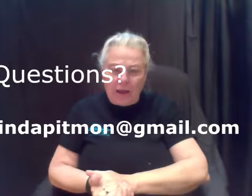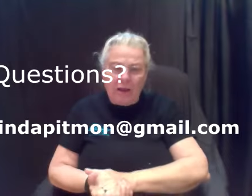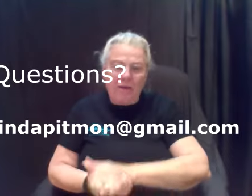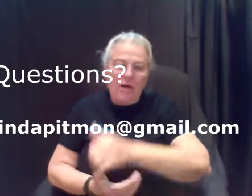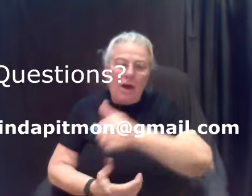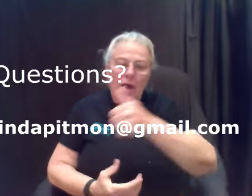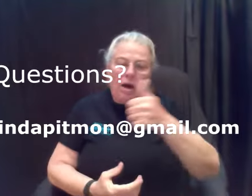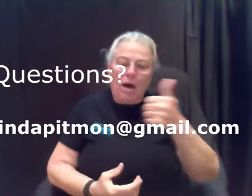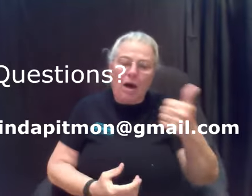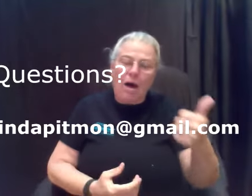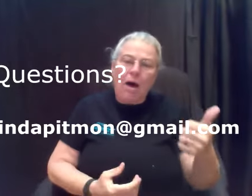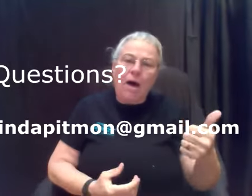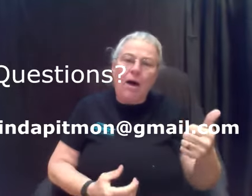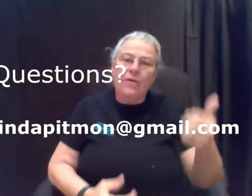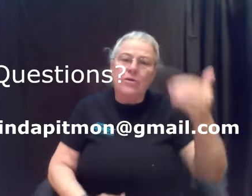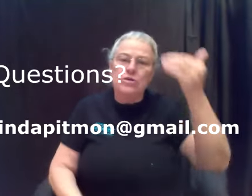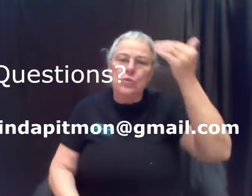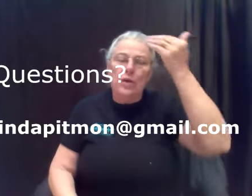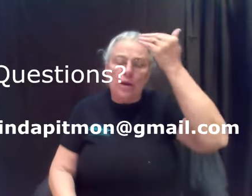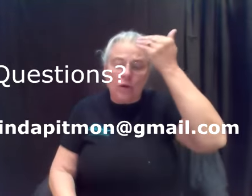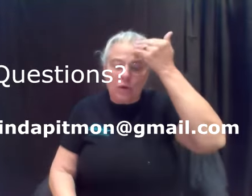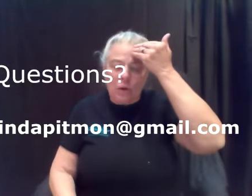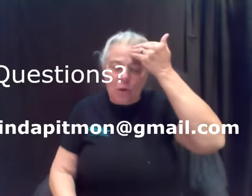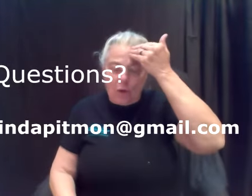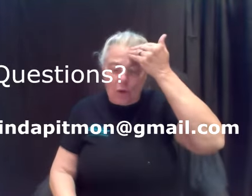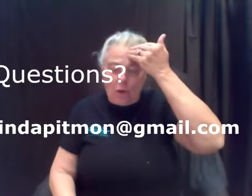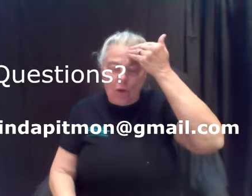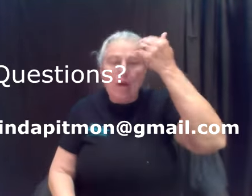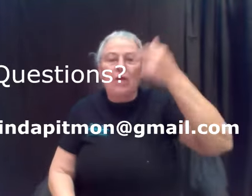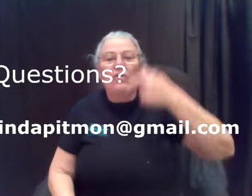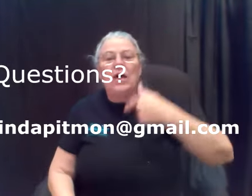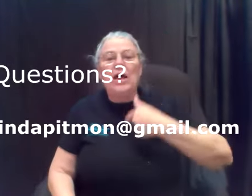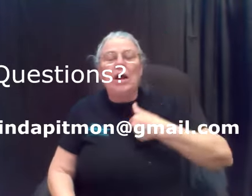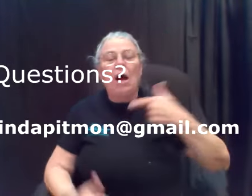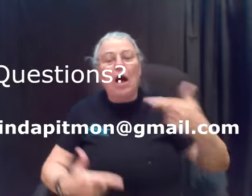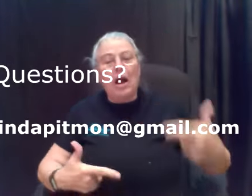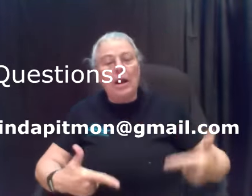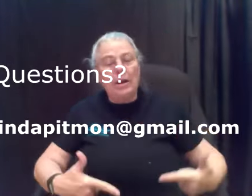believe, others will know that I live.